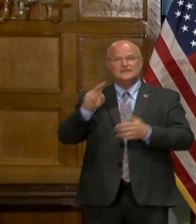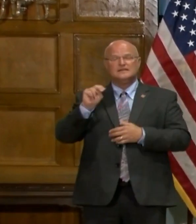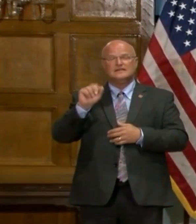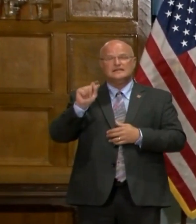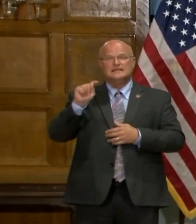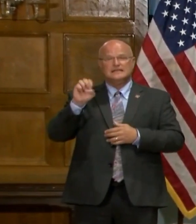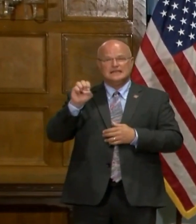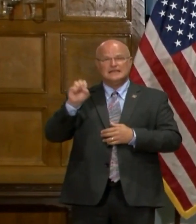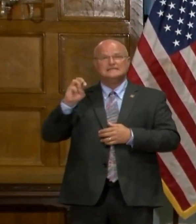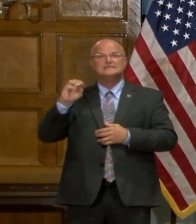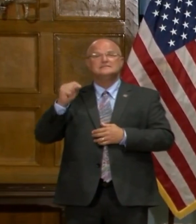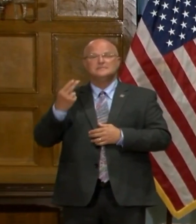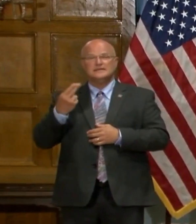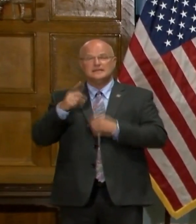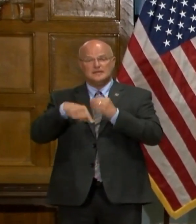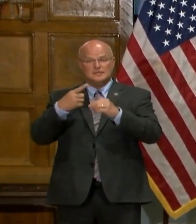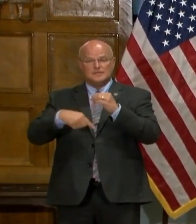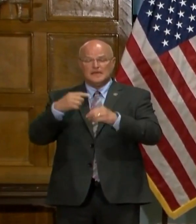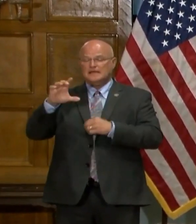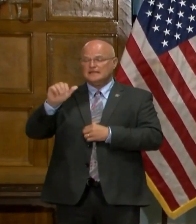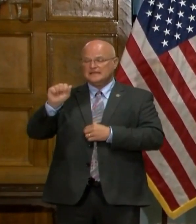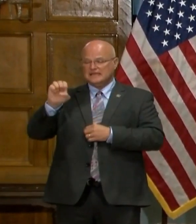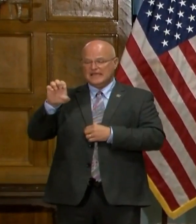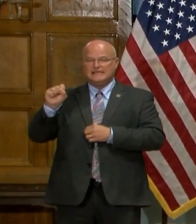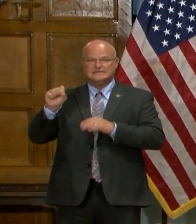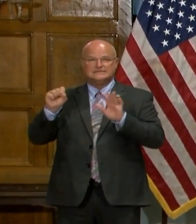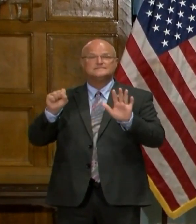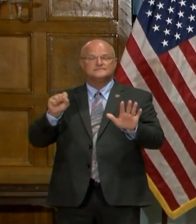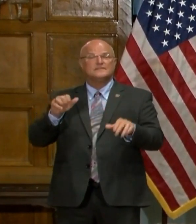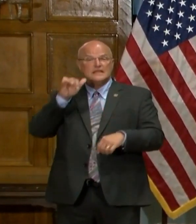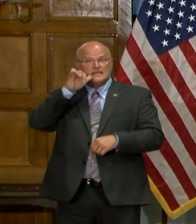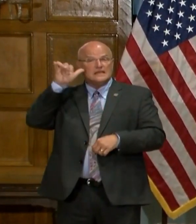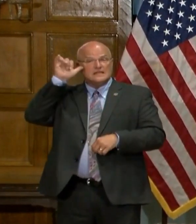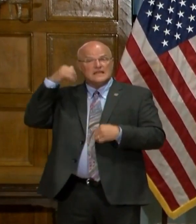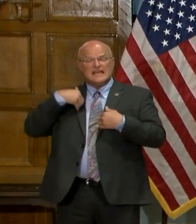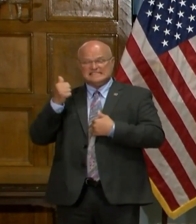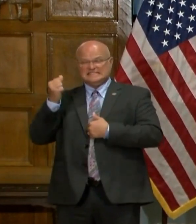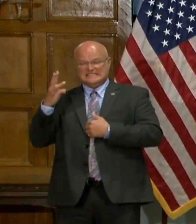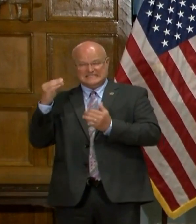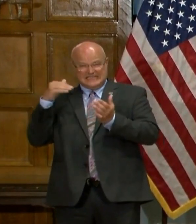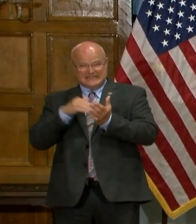Nate Smith on our cases. And yesterday we had